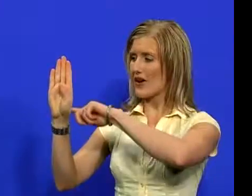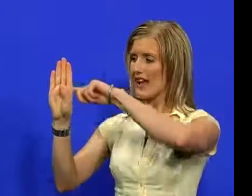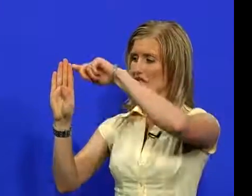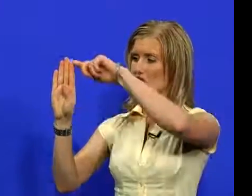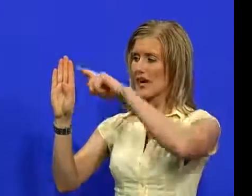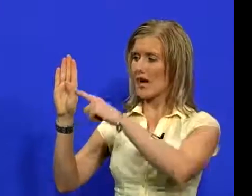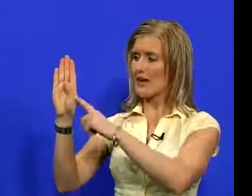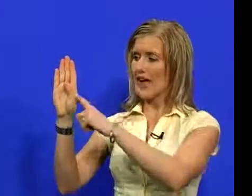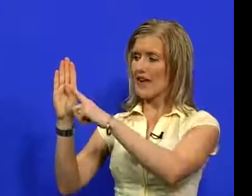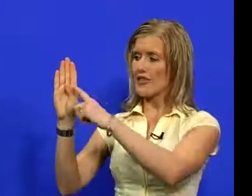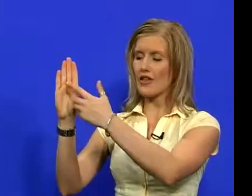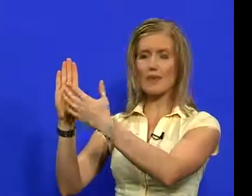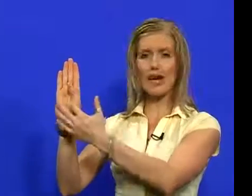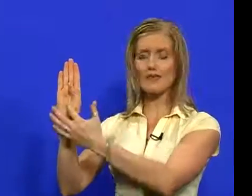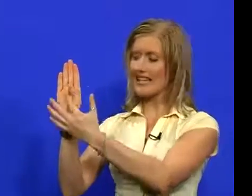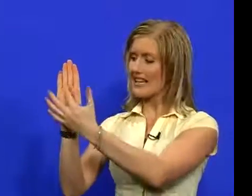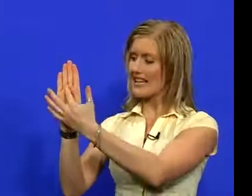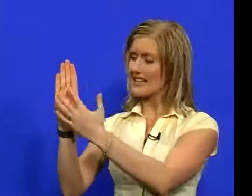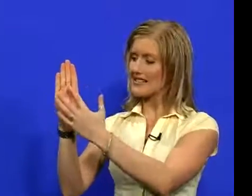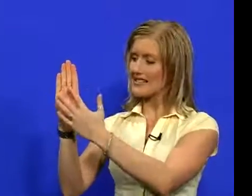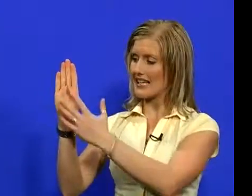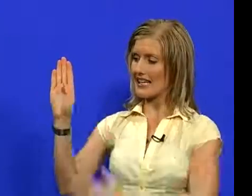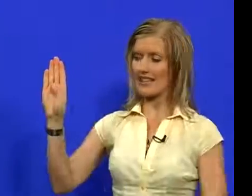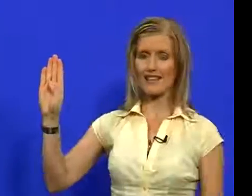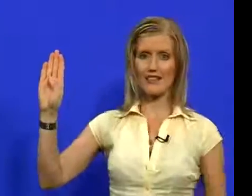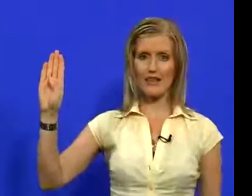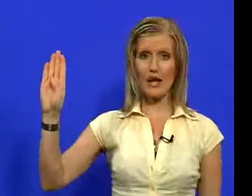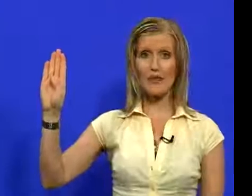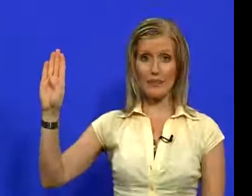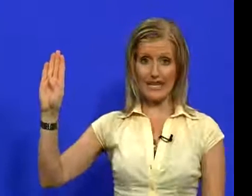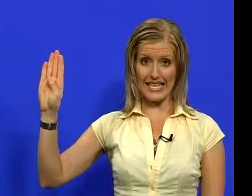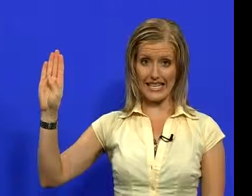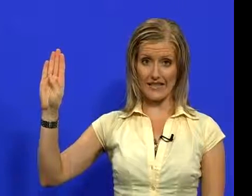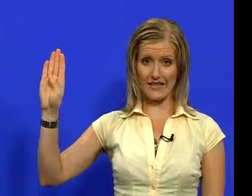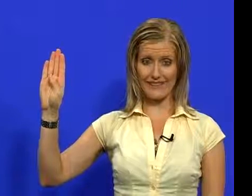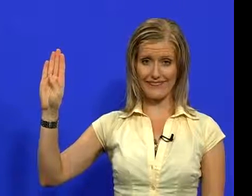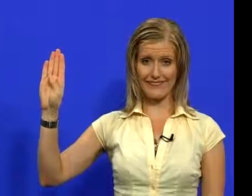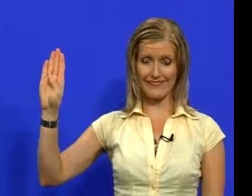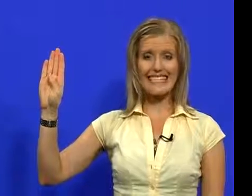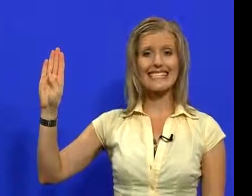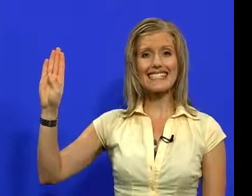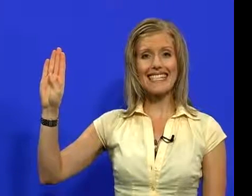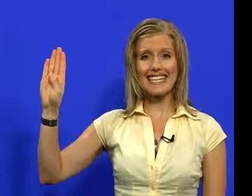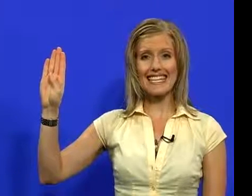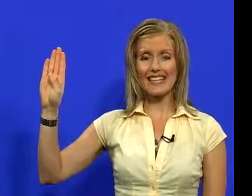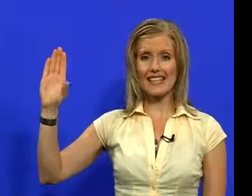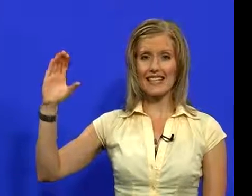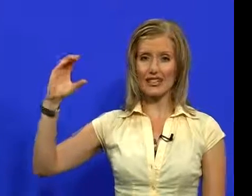hands straight up and the thumb comes in slightly. B. C is